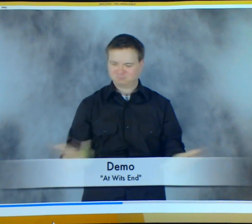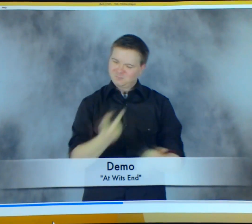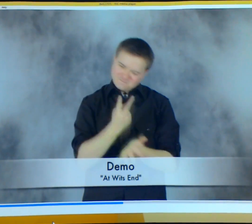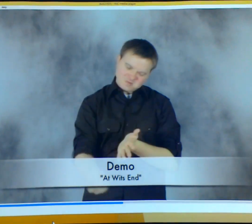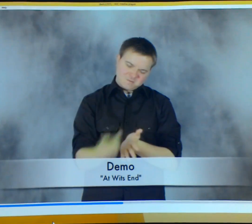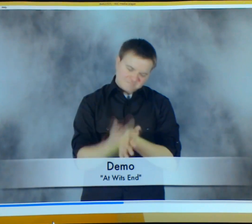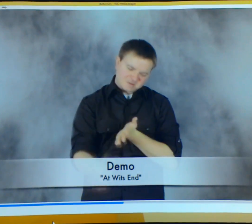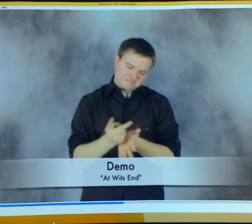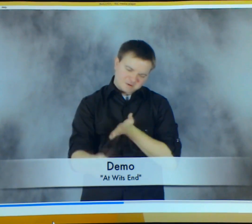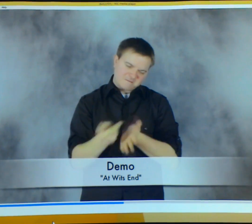failing.